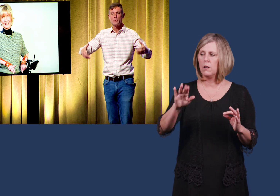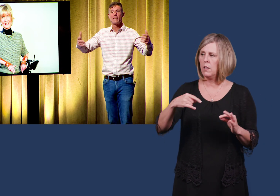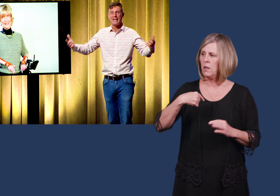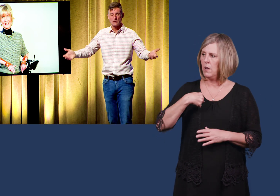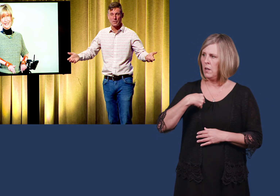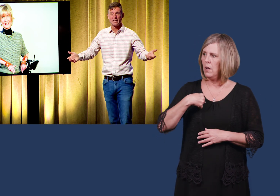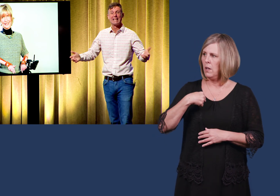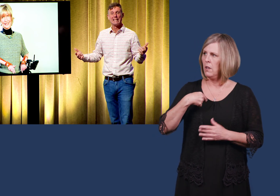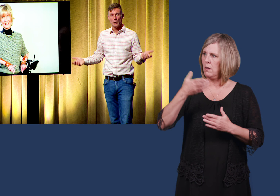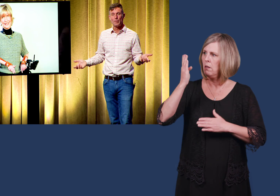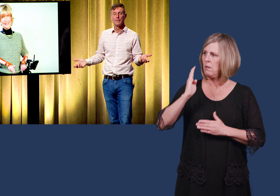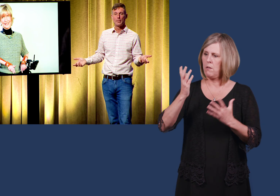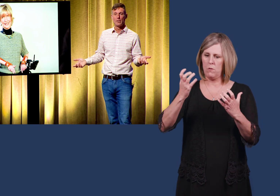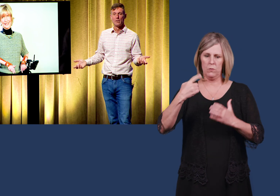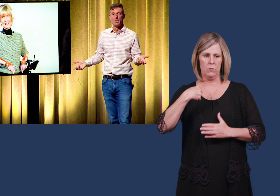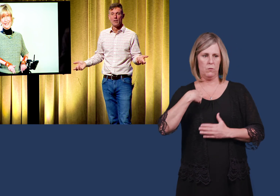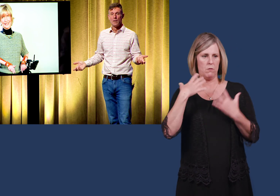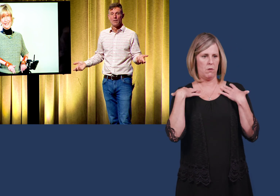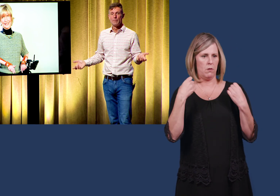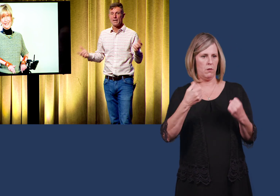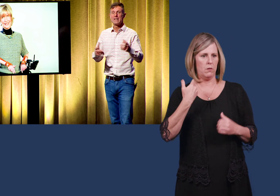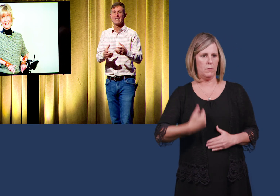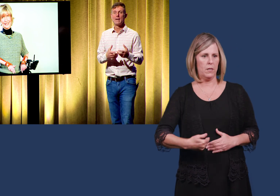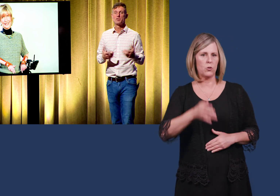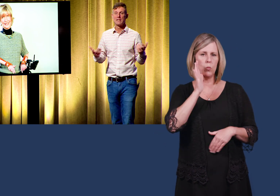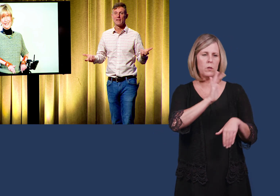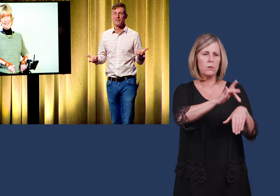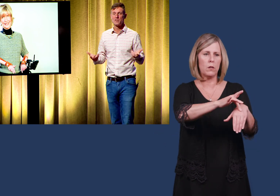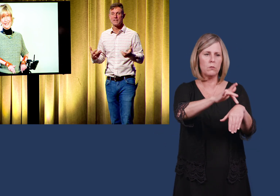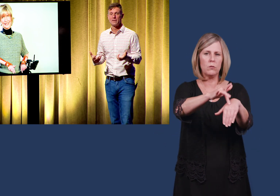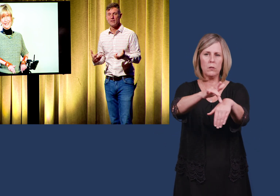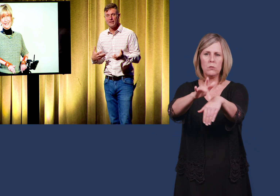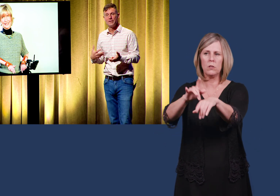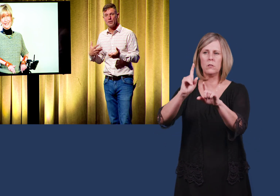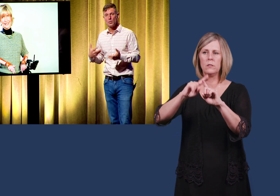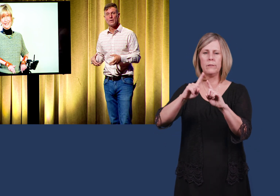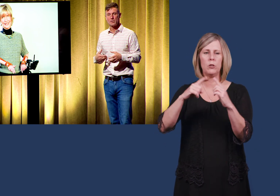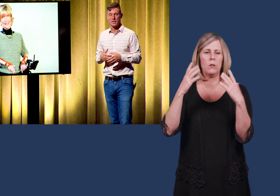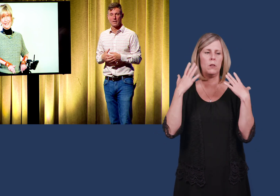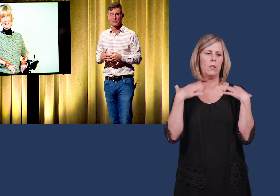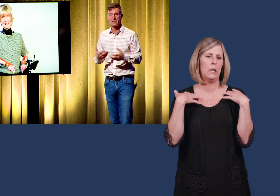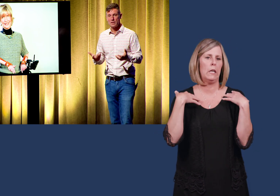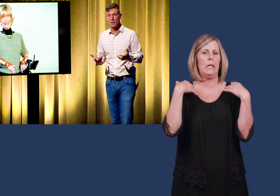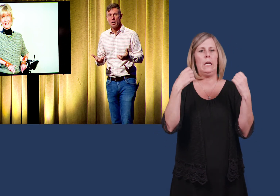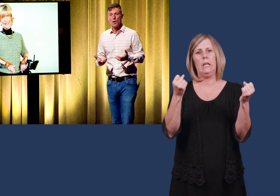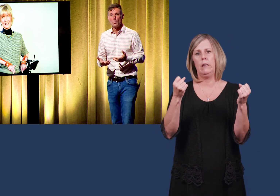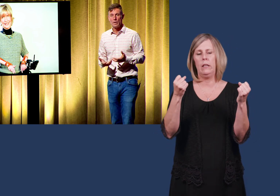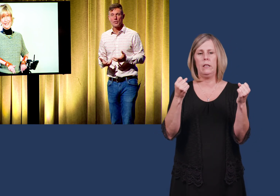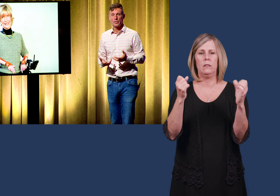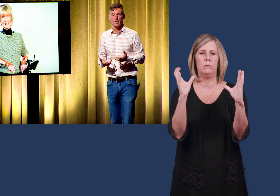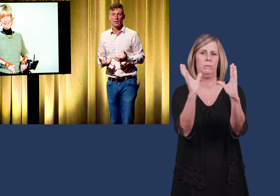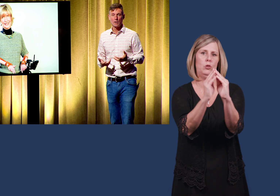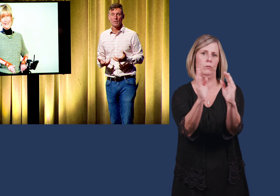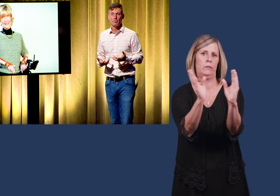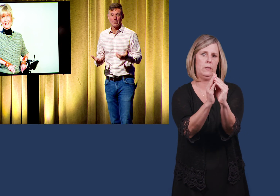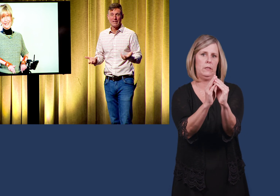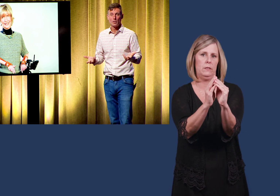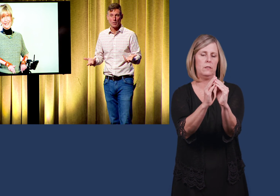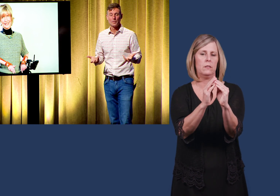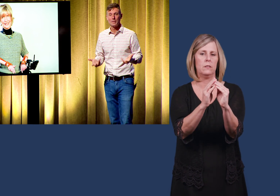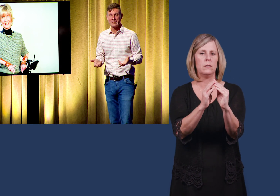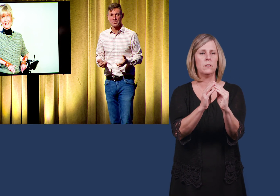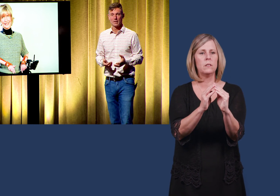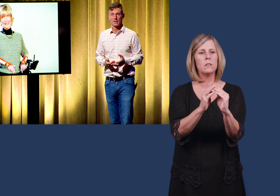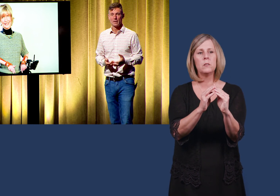healing crusades where they're going to heal people. But every time she left, still in her wheelchair, still with her being